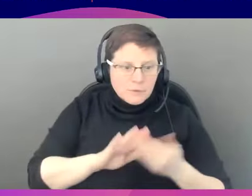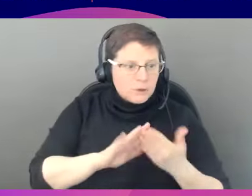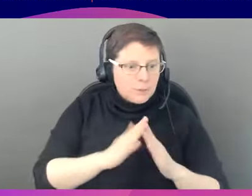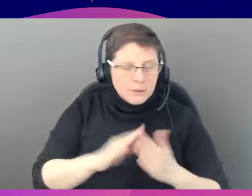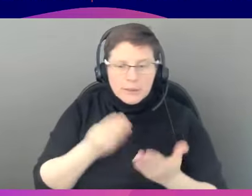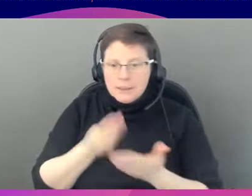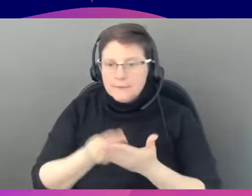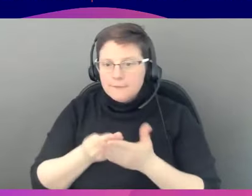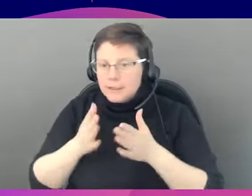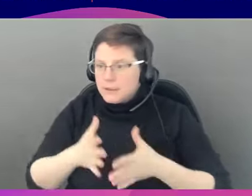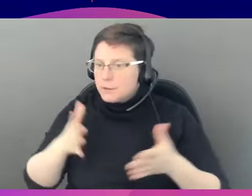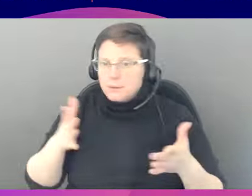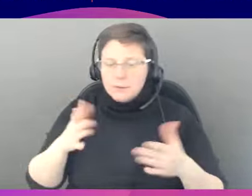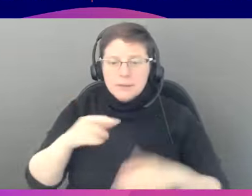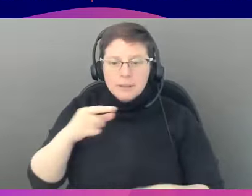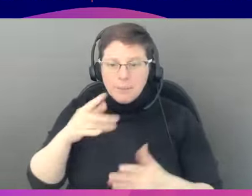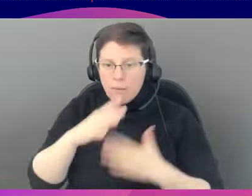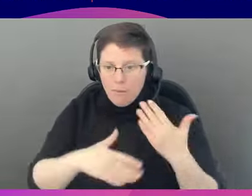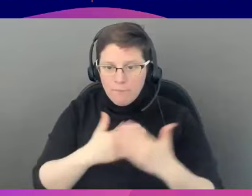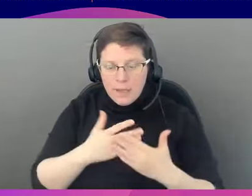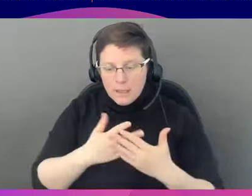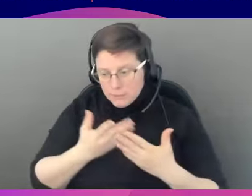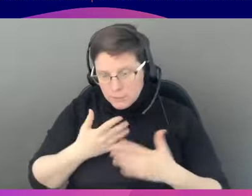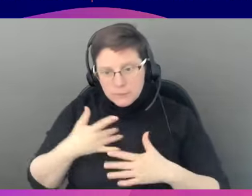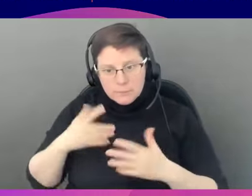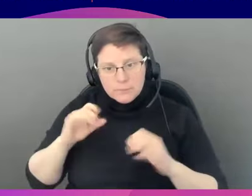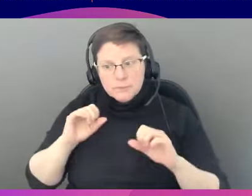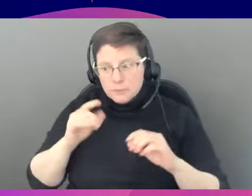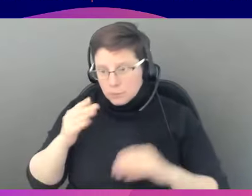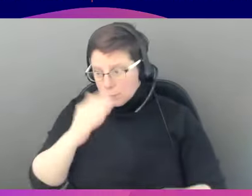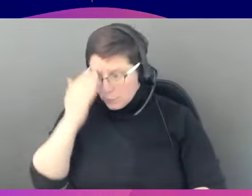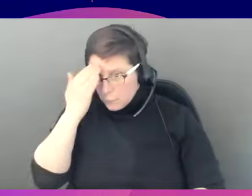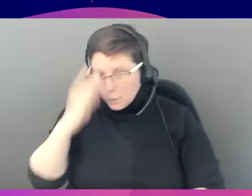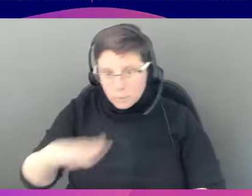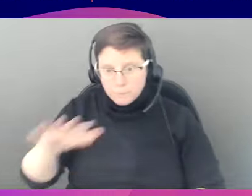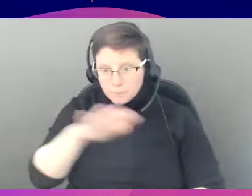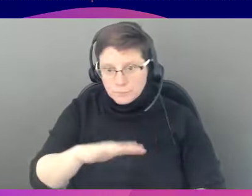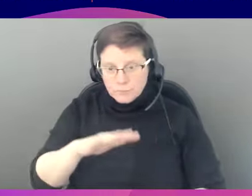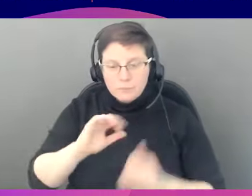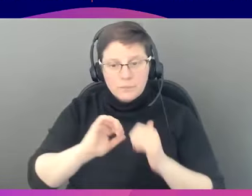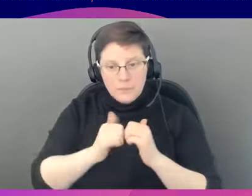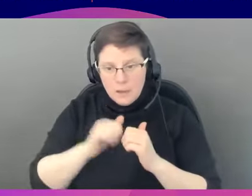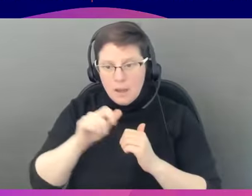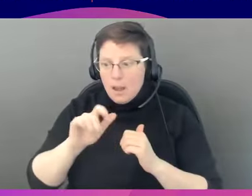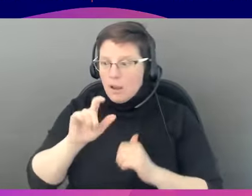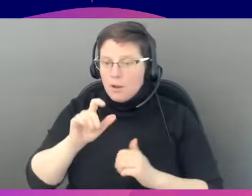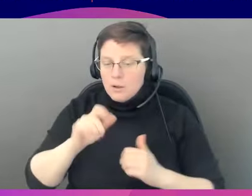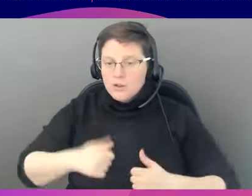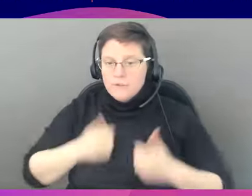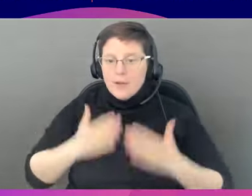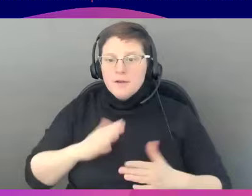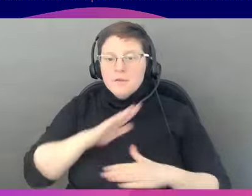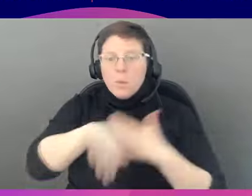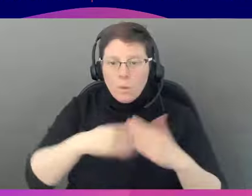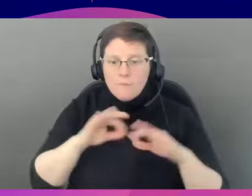funders to ensure folks are aware of the need to support survivors' whole families, so both human and